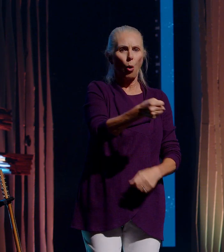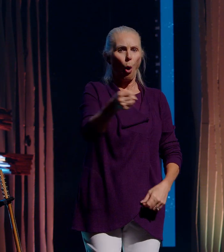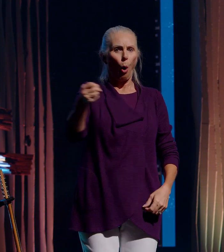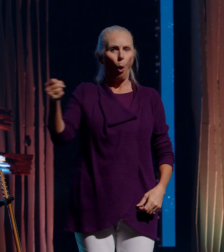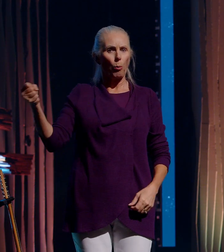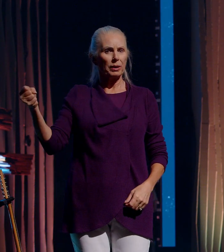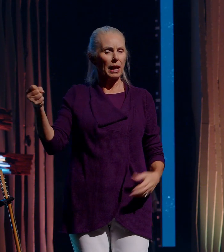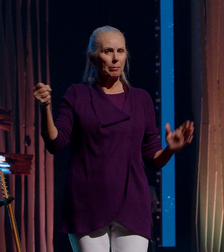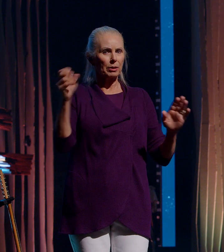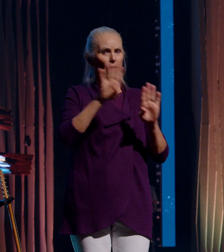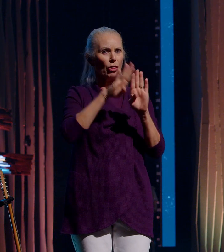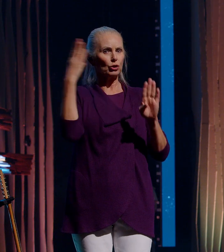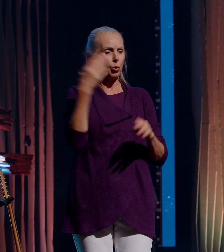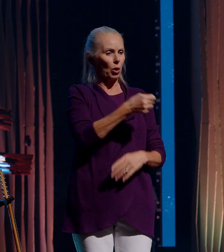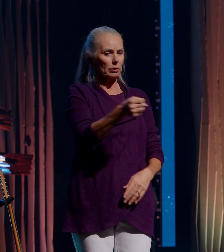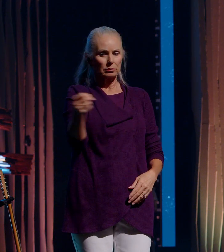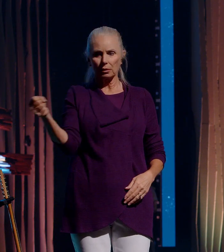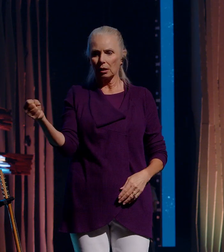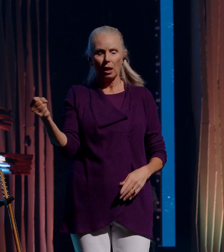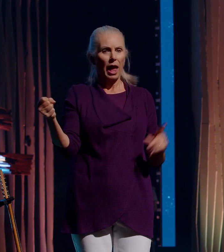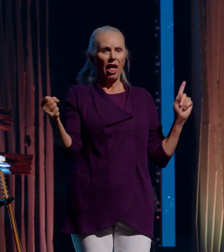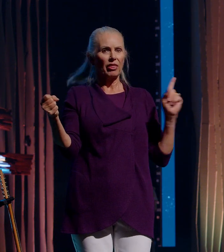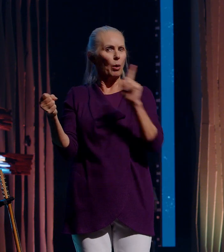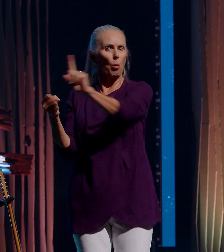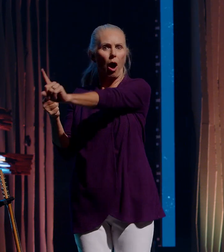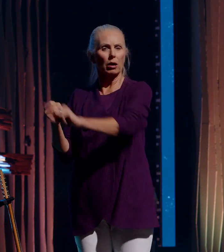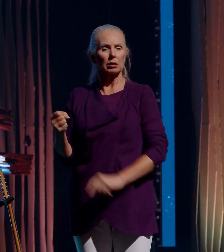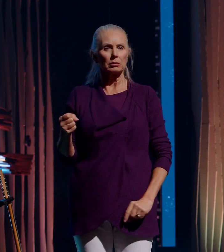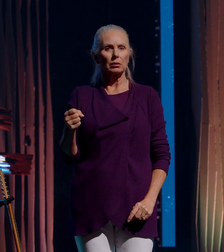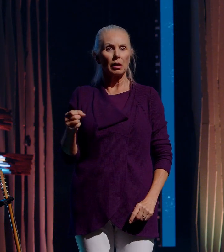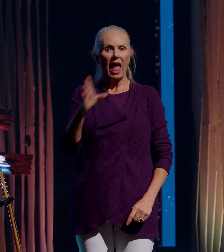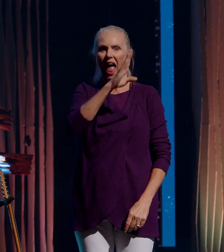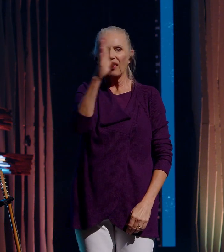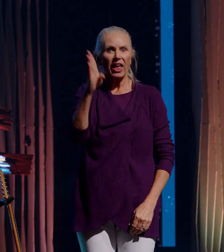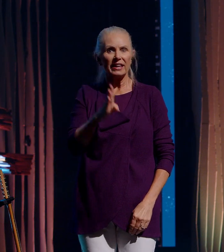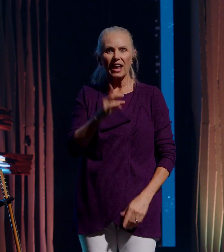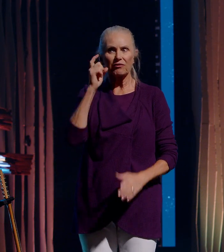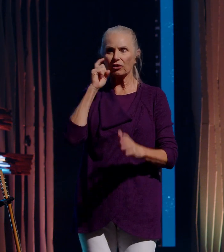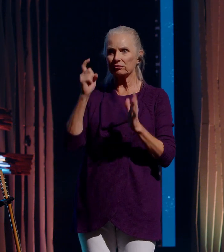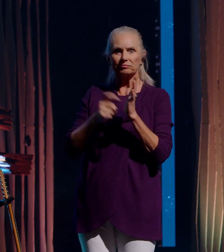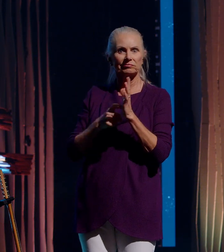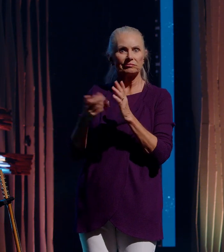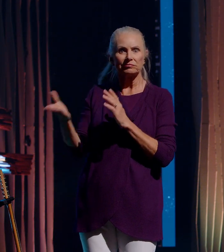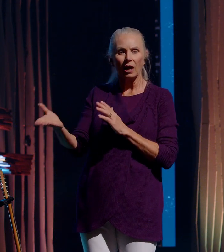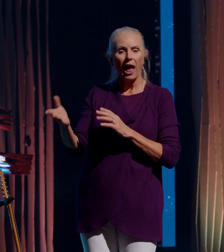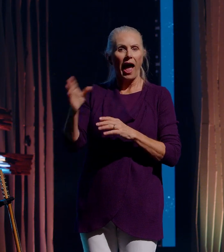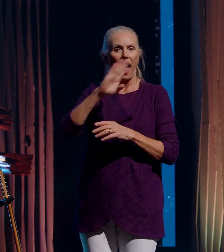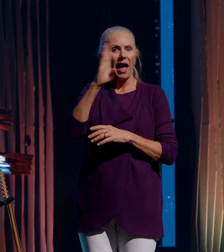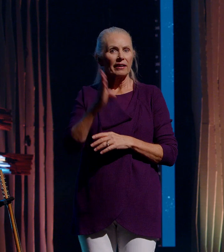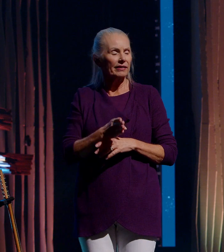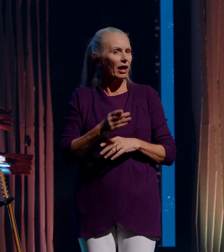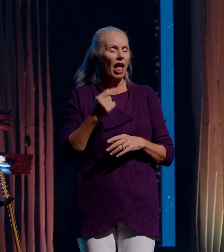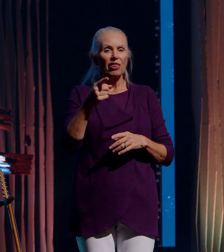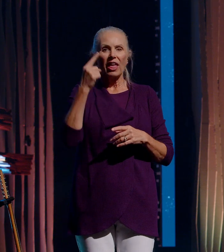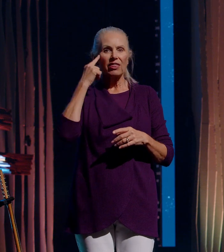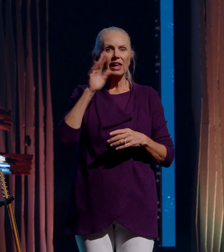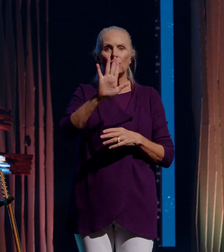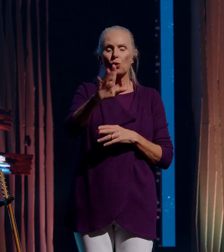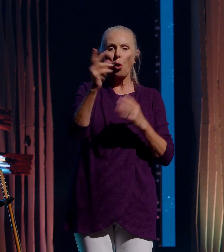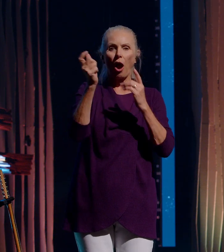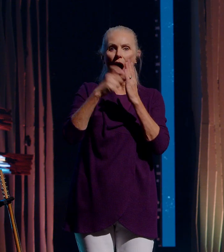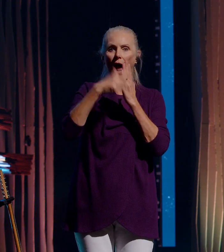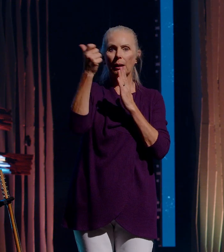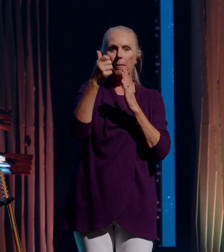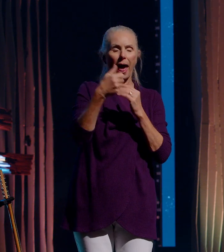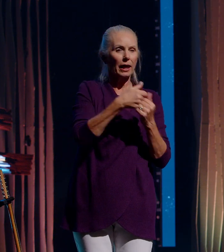and they just keep walking? Maybe they're just distracted or just completely oblivious to what's happening. They think you are the automatic door opener,